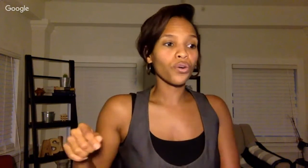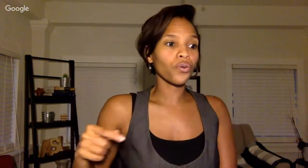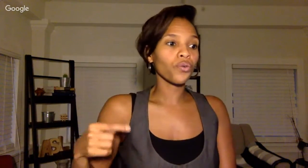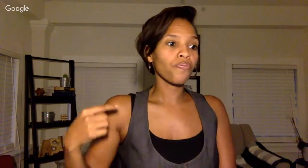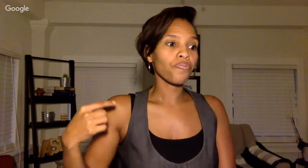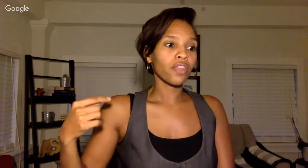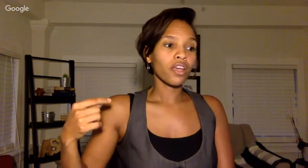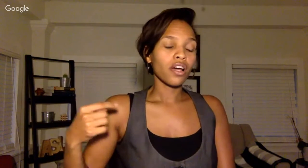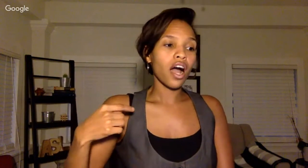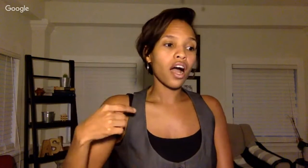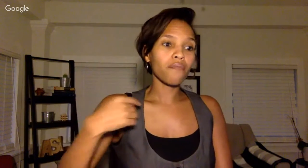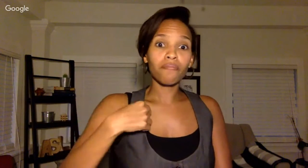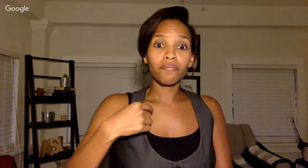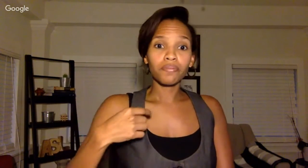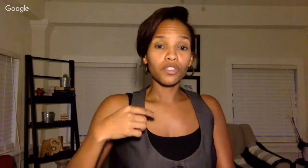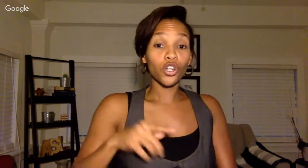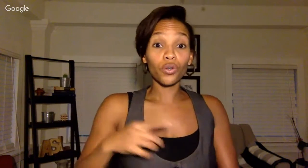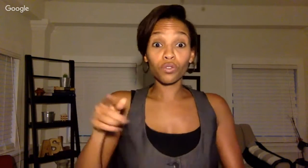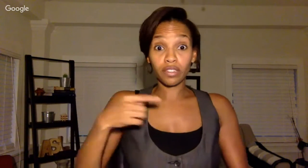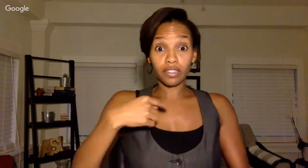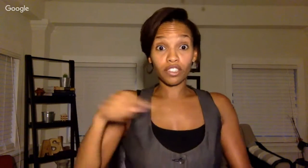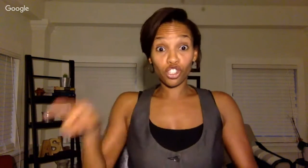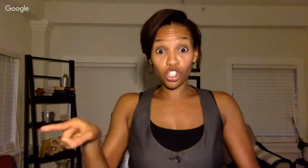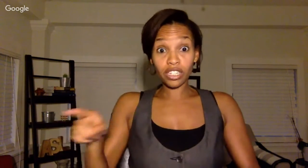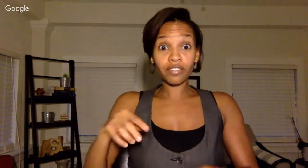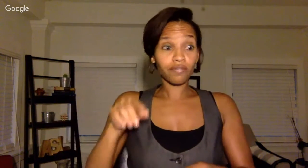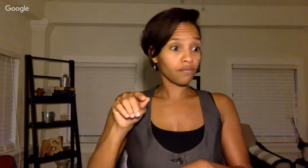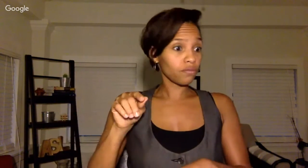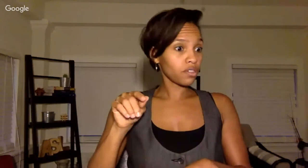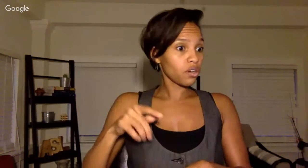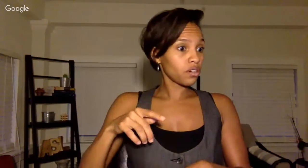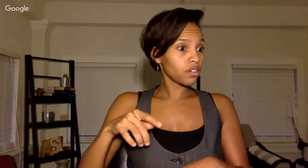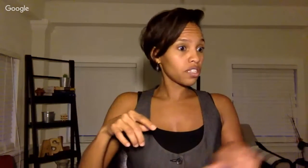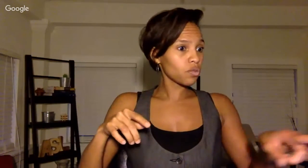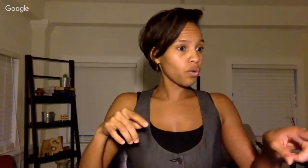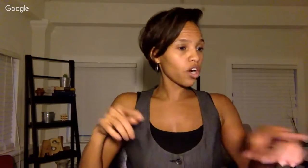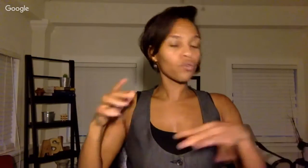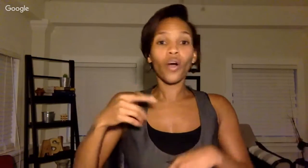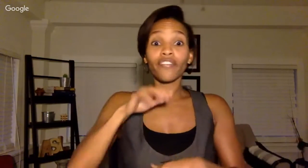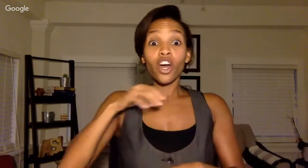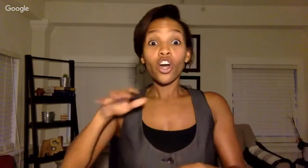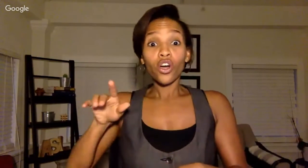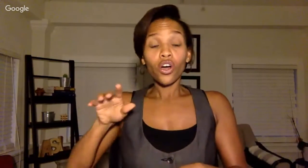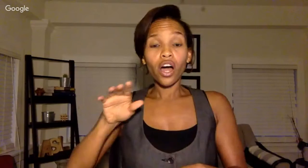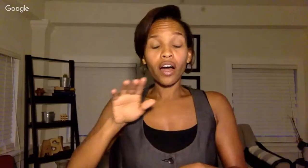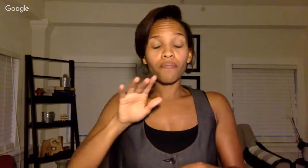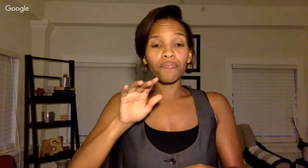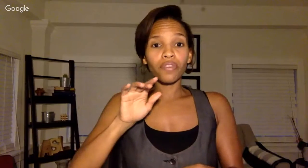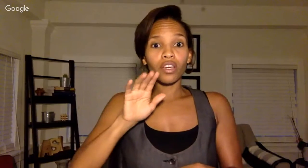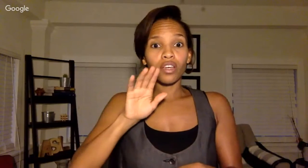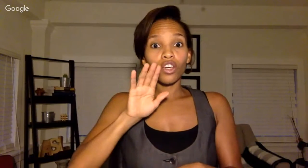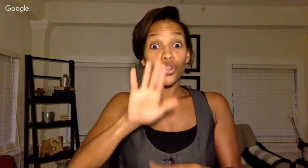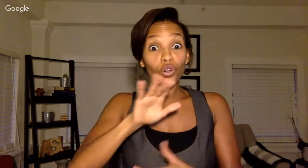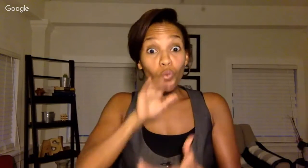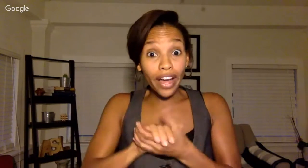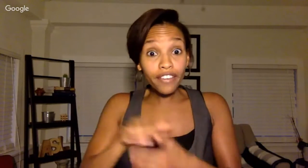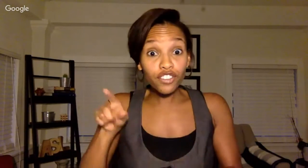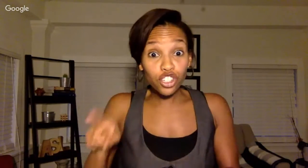So, so she, is it, oh, wife. Your wife,